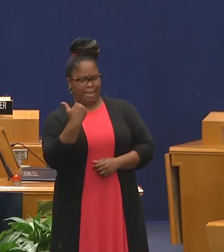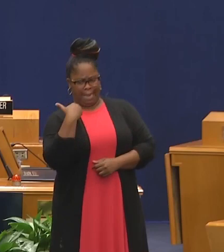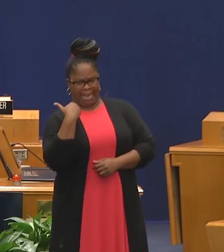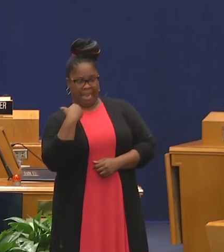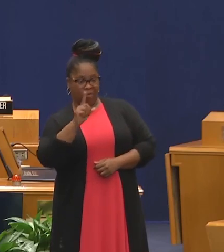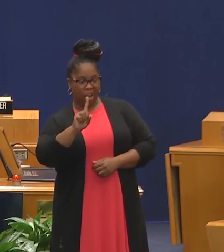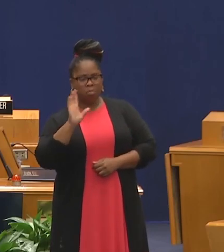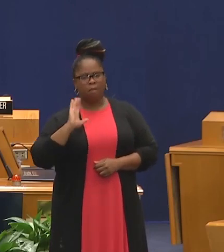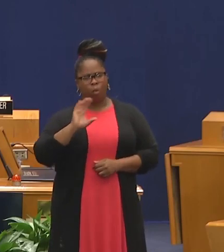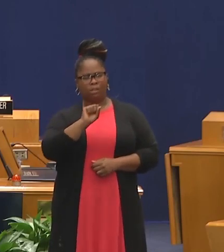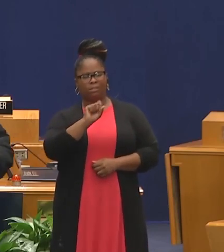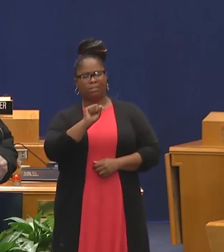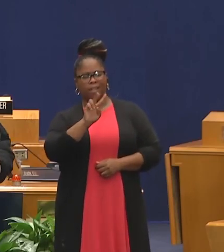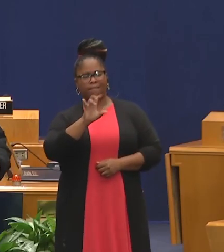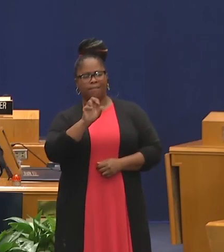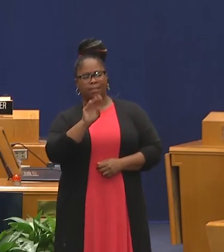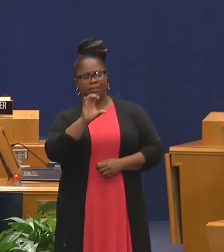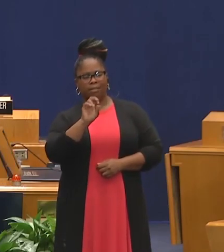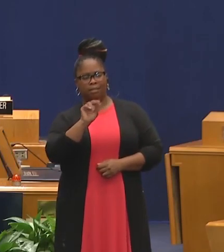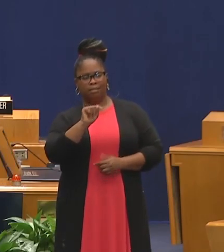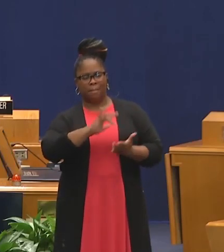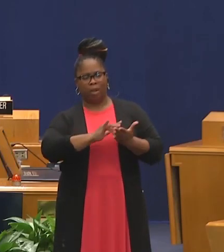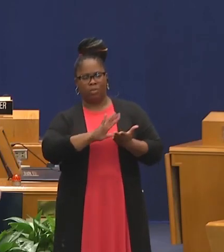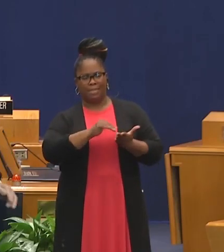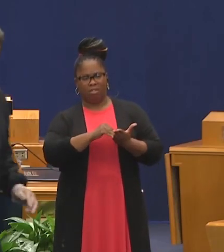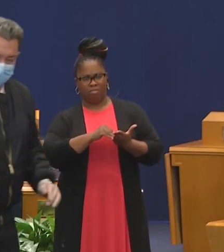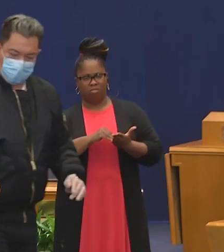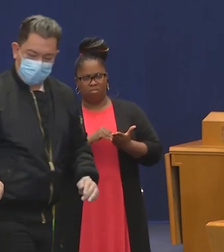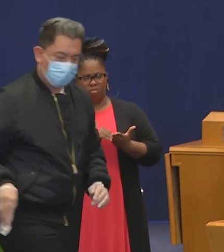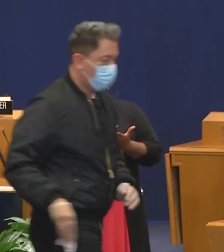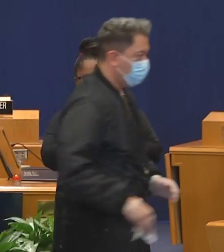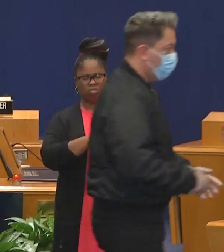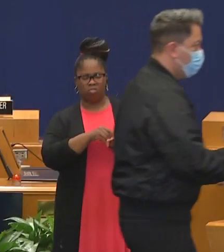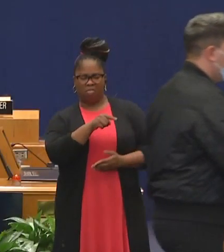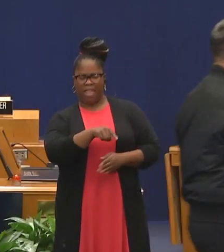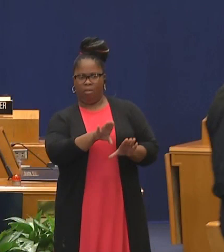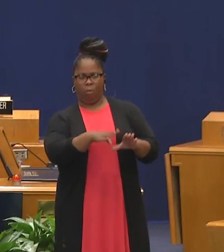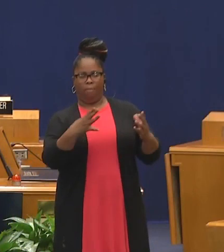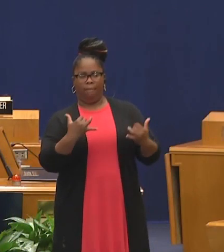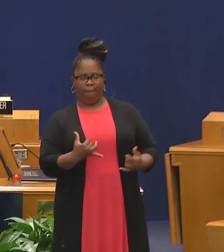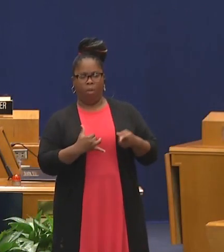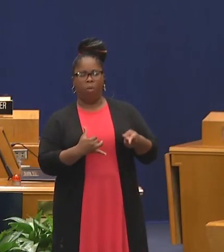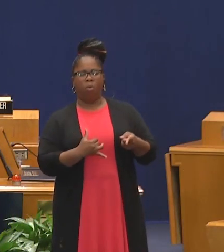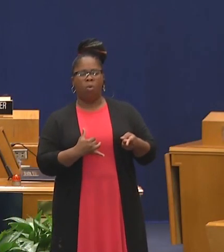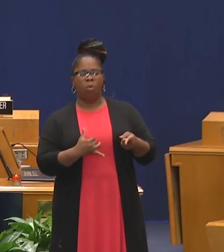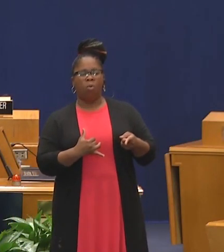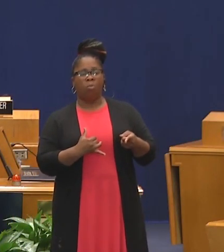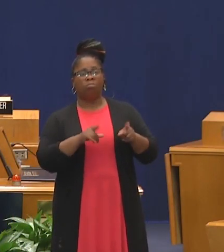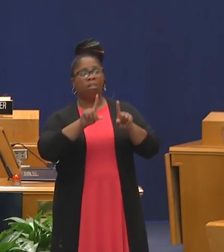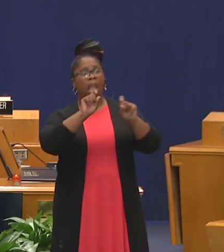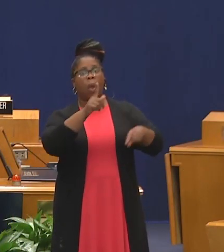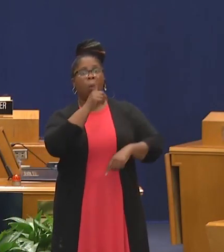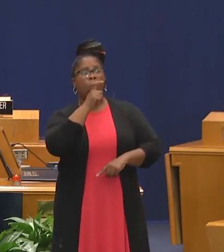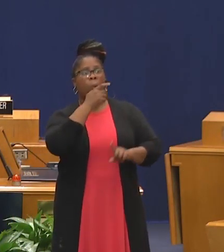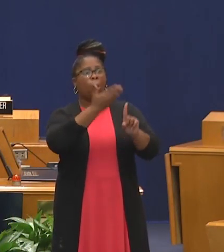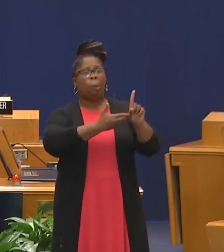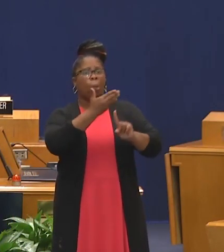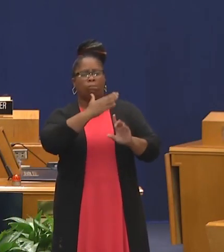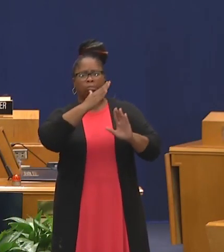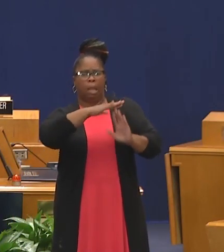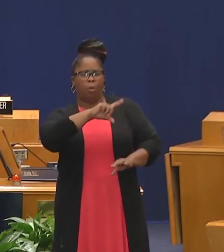St. Vincent Medical Center. Can you tell me, and this question is for whoever is most qualified to talk